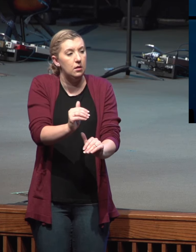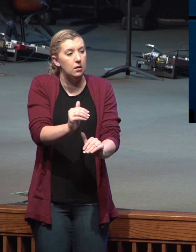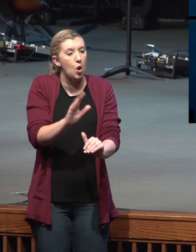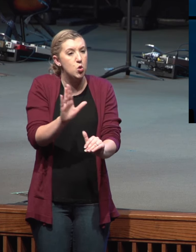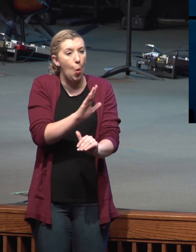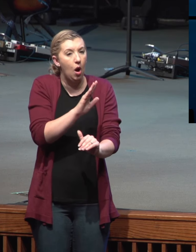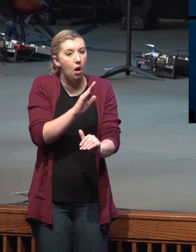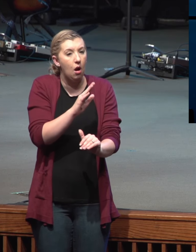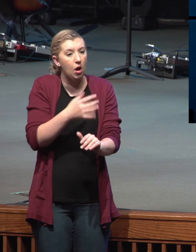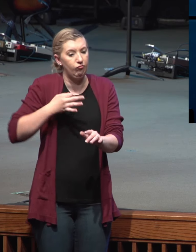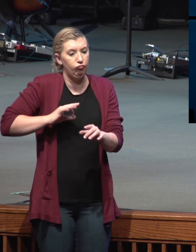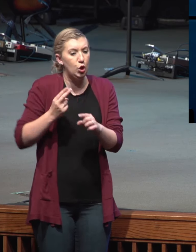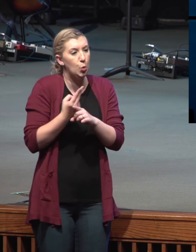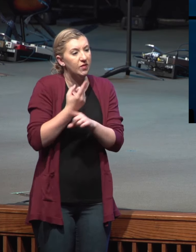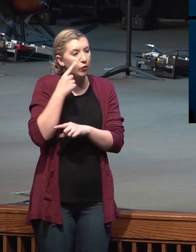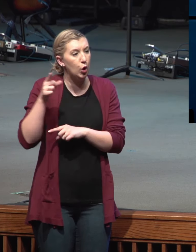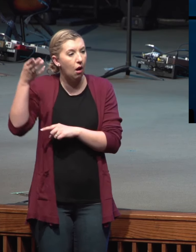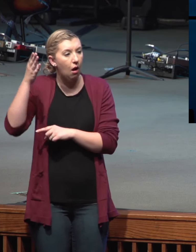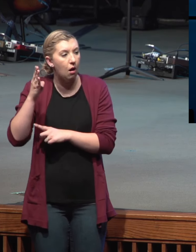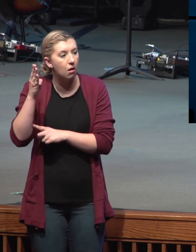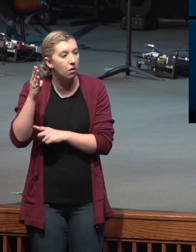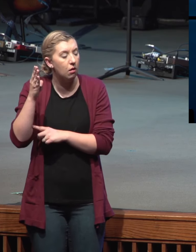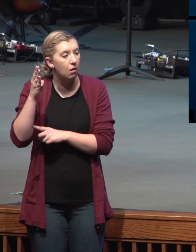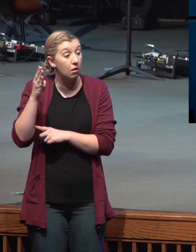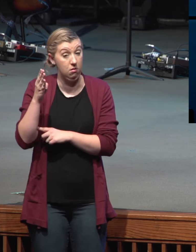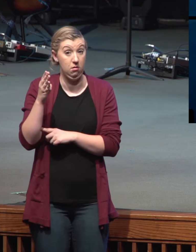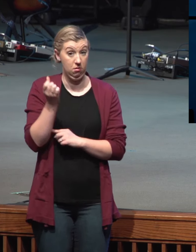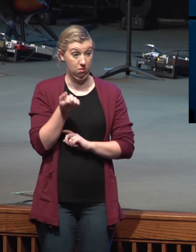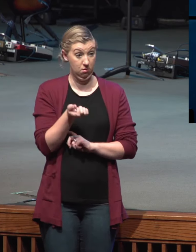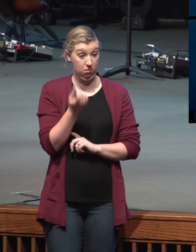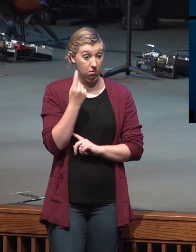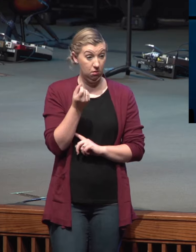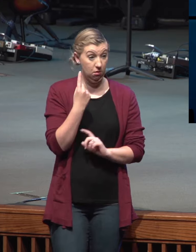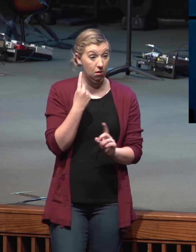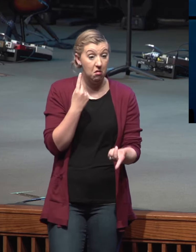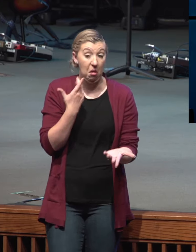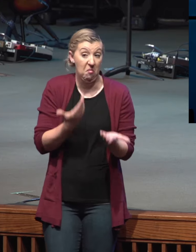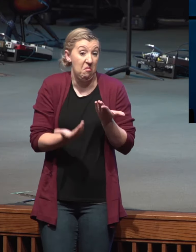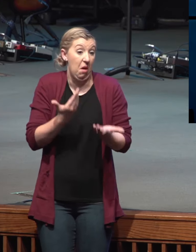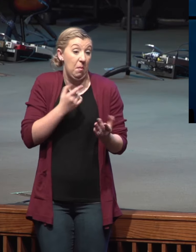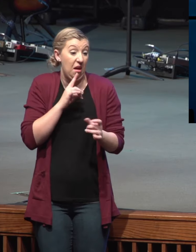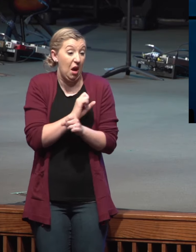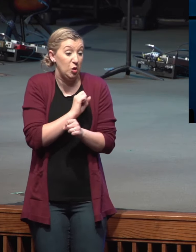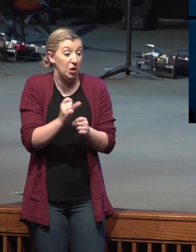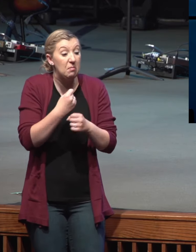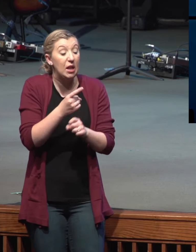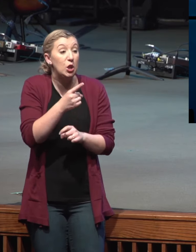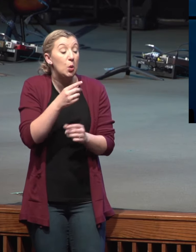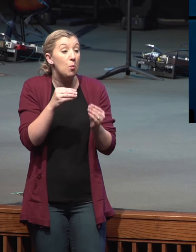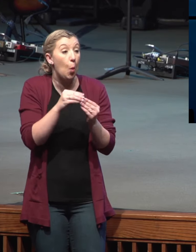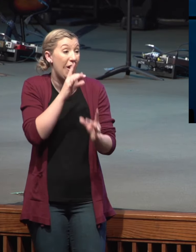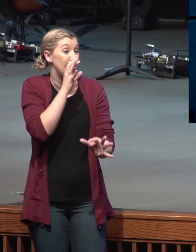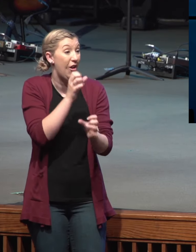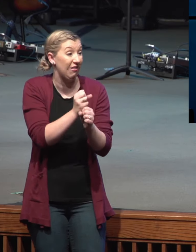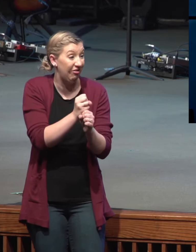your usefulness to God. If anything, it may actually make you more